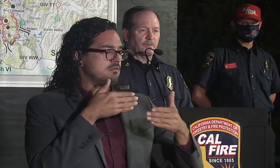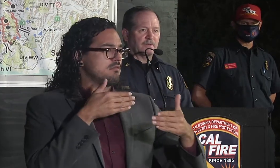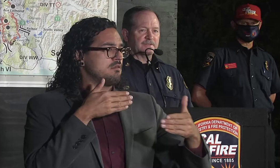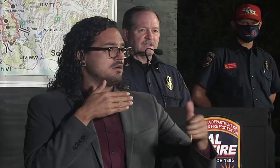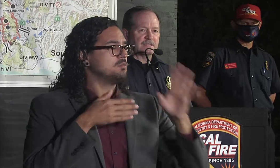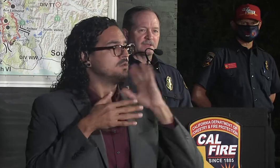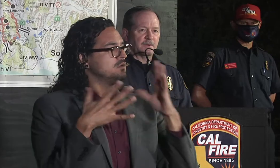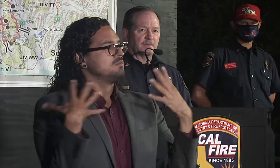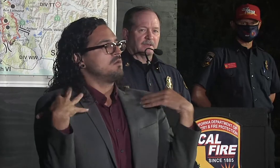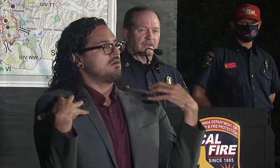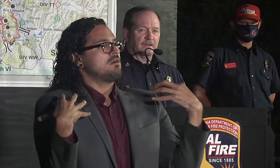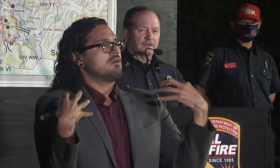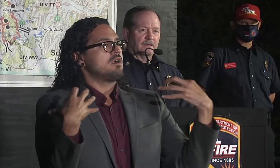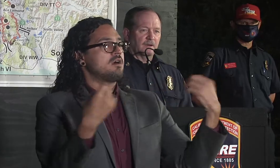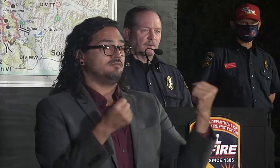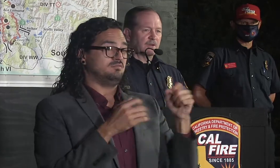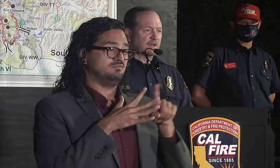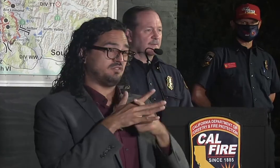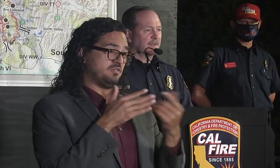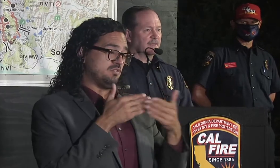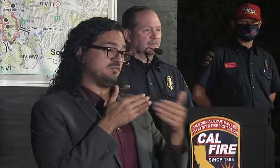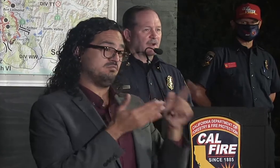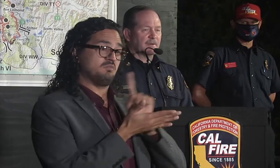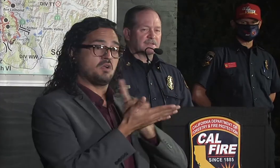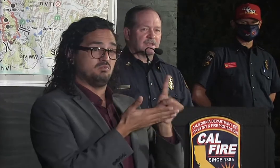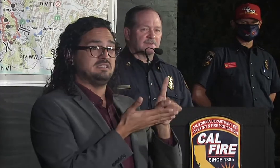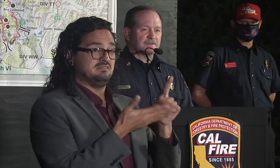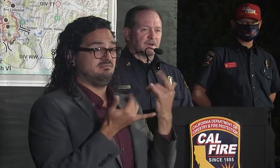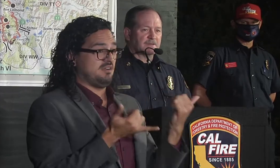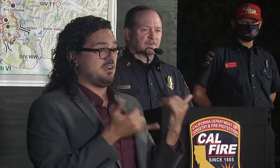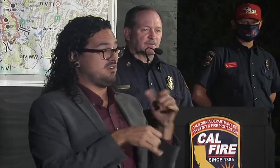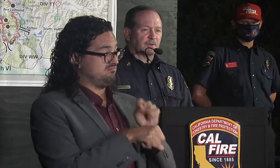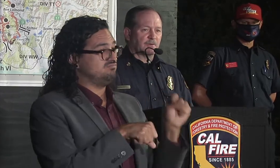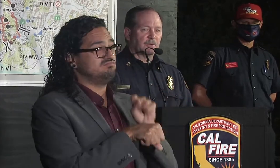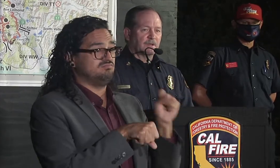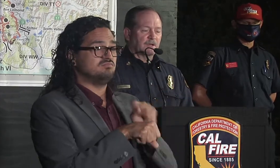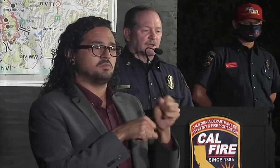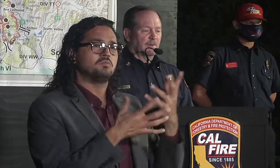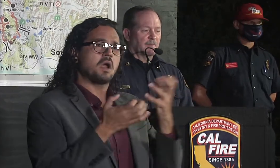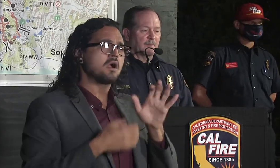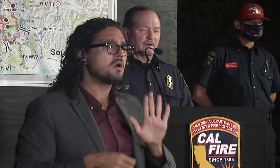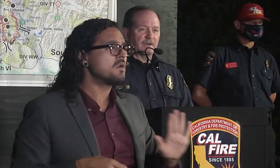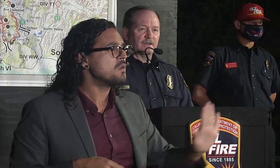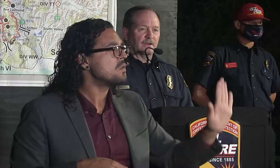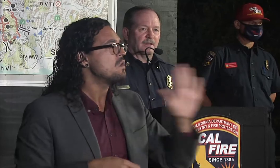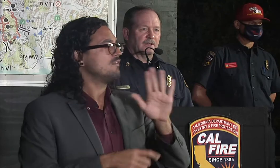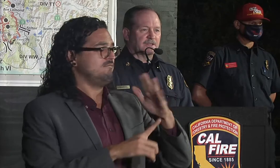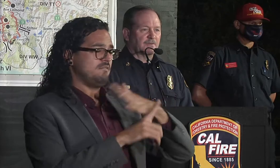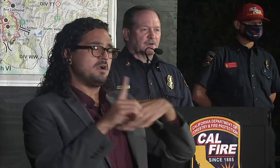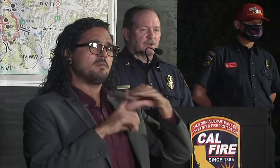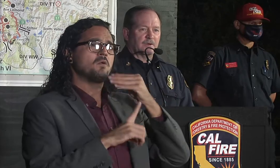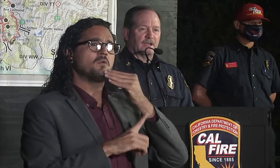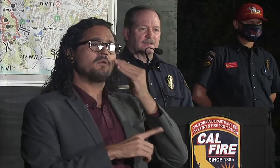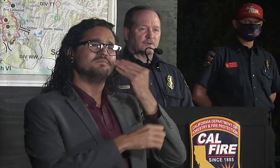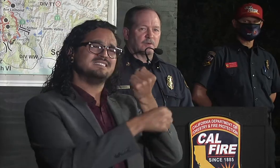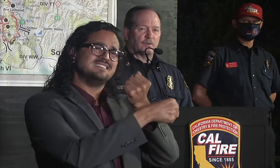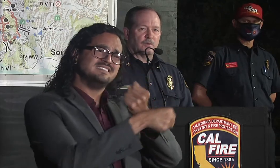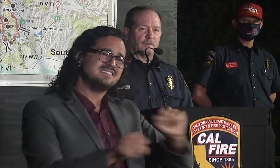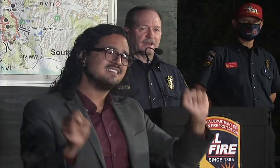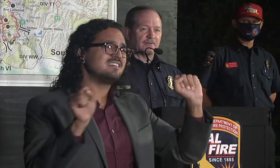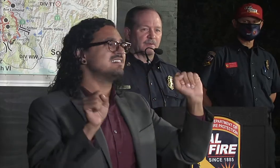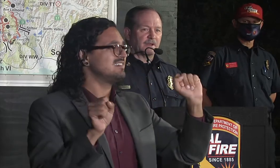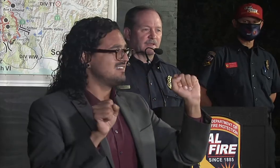just want to reemphasize to the public that we're going to try to make the environment as safe as possible for you. But on a different note, I just